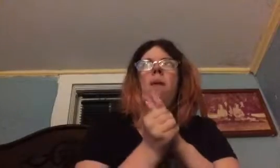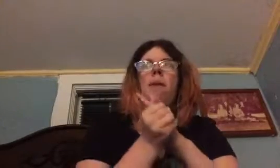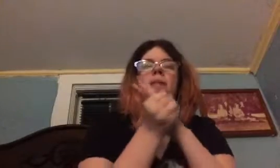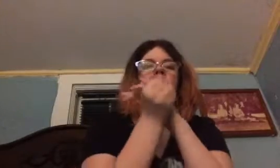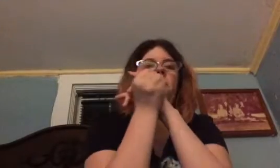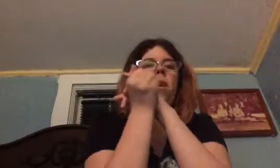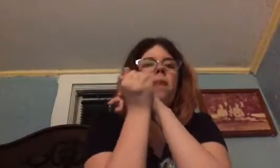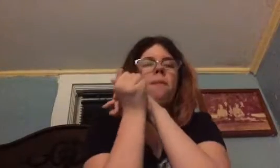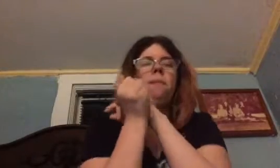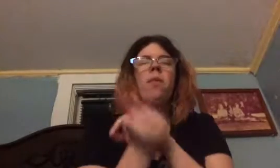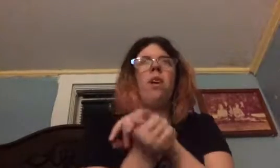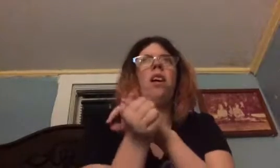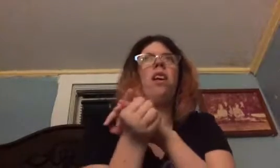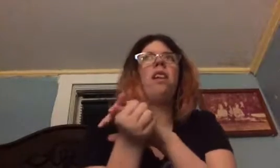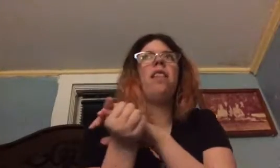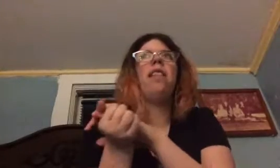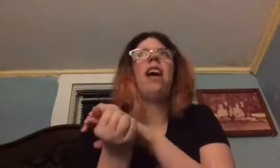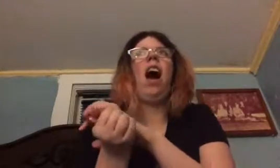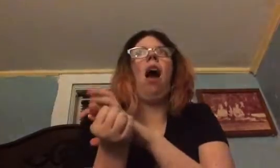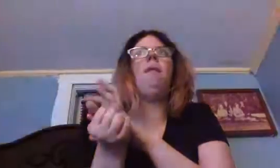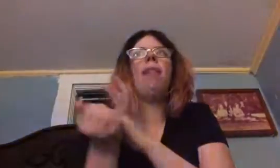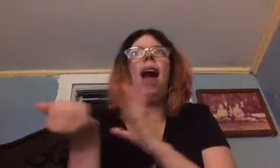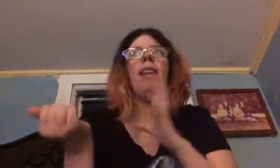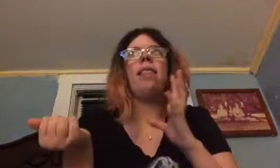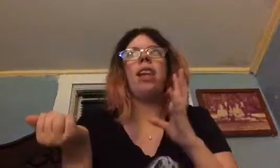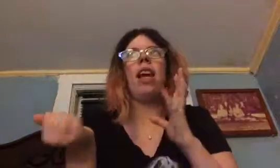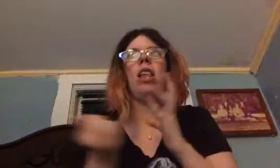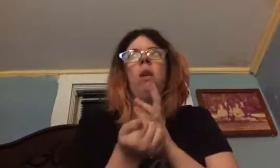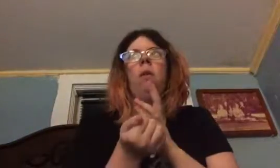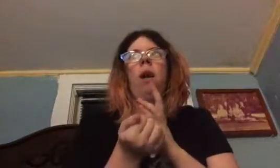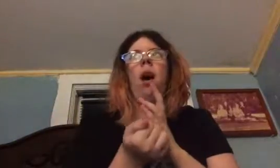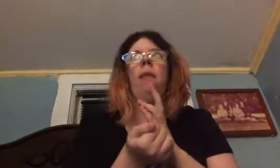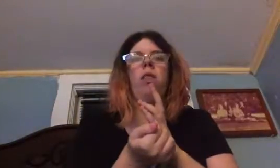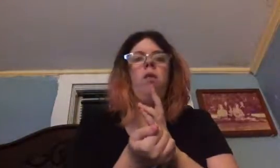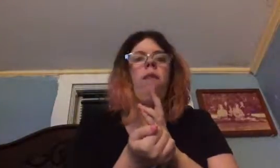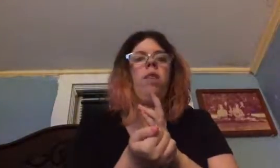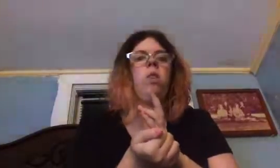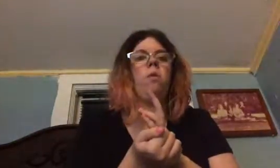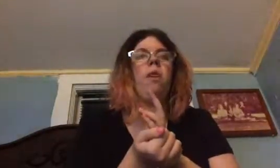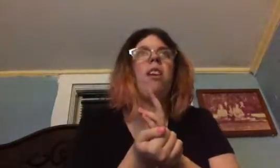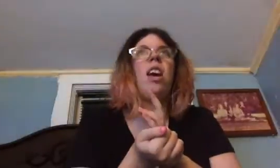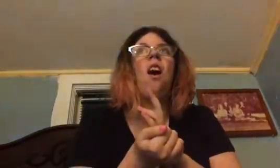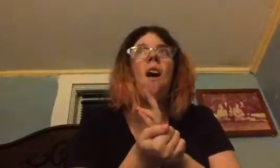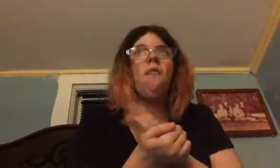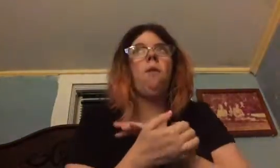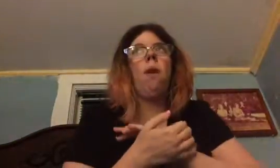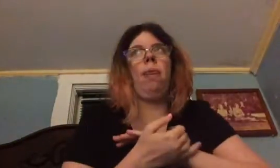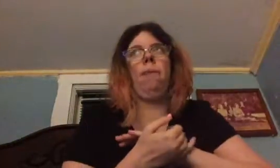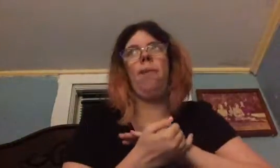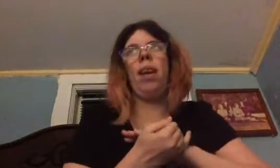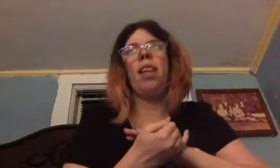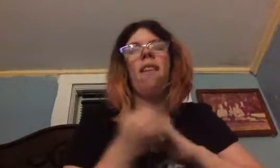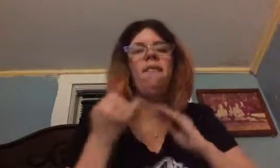about Raven's career? I mean, last thing I knew on That So Raven, she was working for one of the biggest